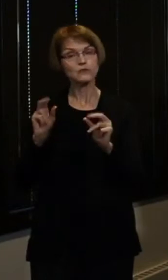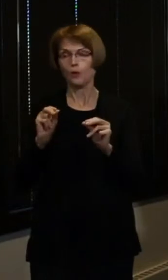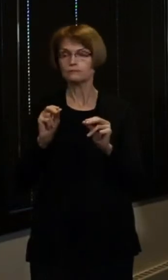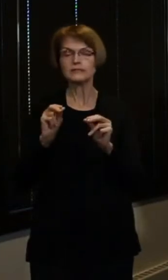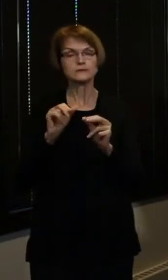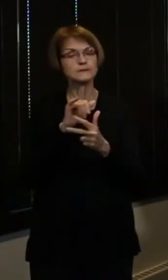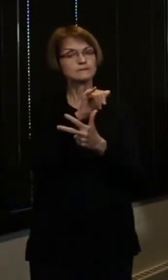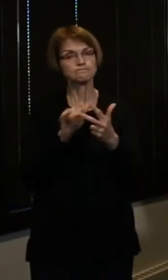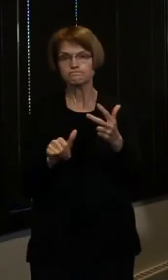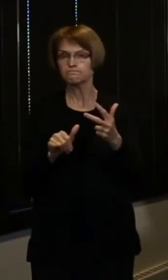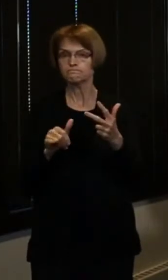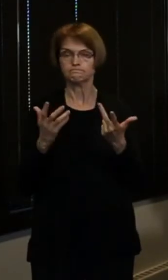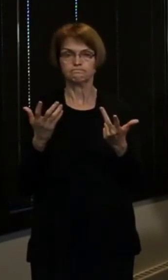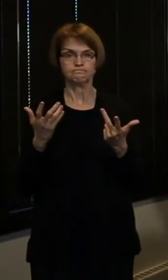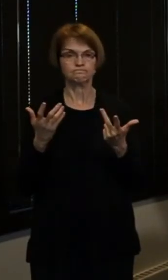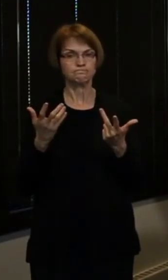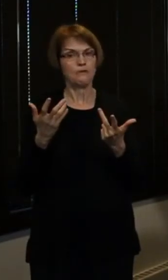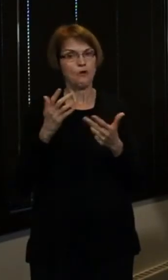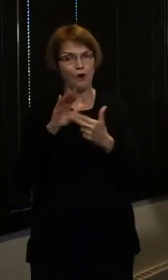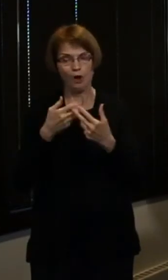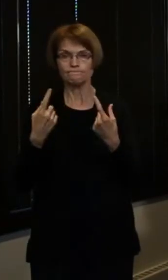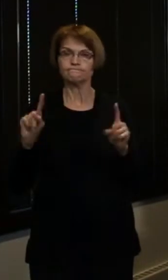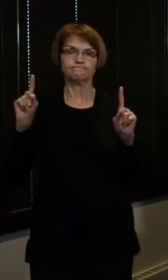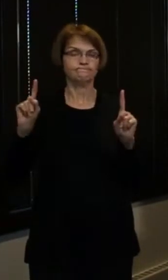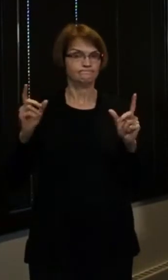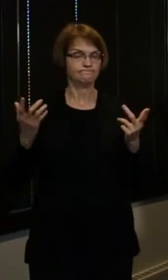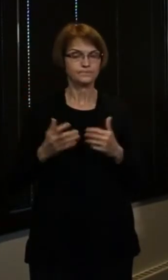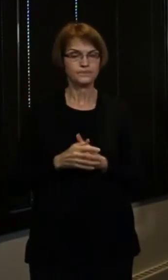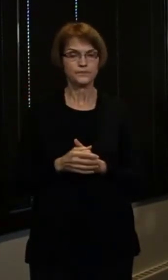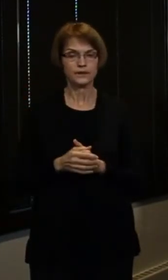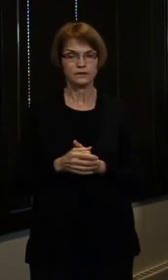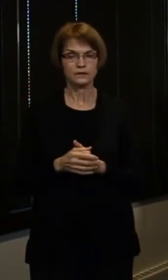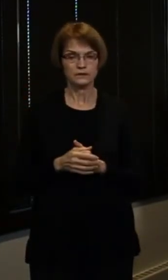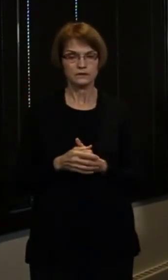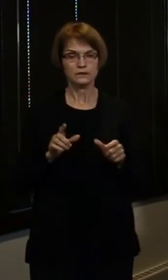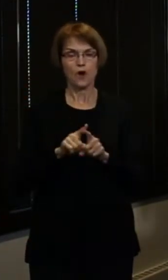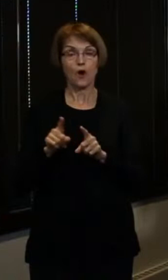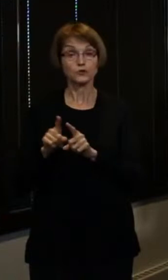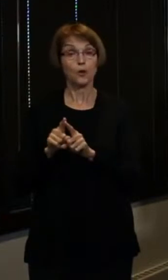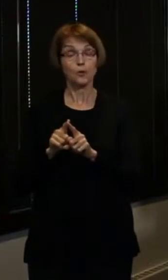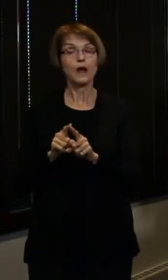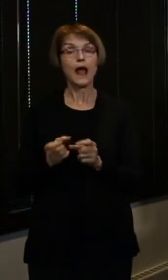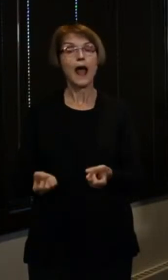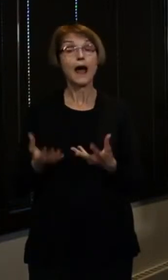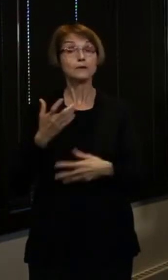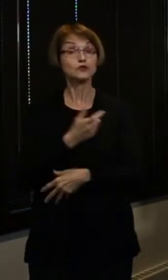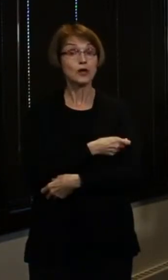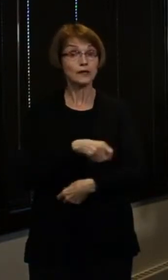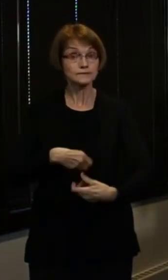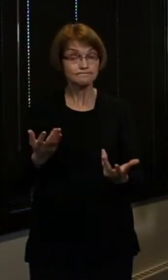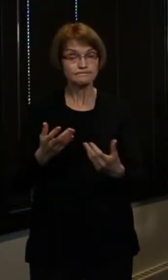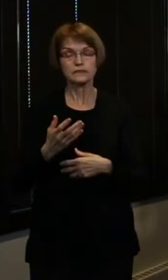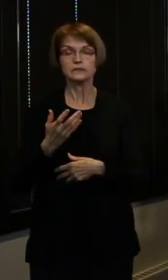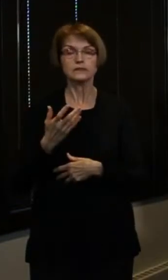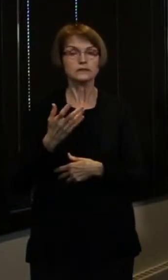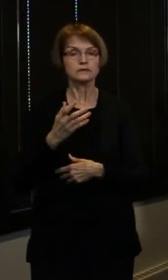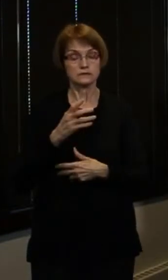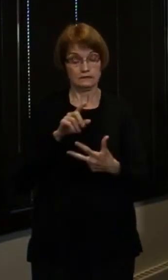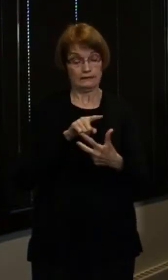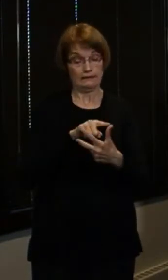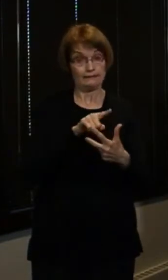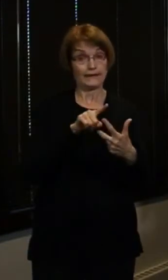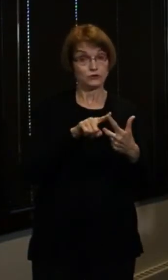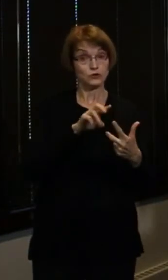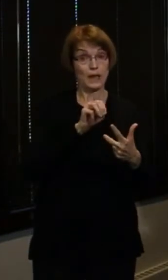vaccines. A couple of other things which we've highlighted here: number of shots. So the 2-shot regimen for the